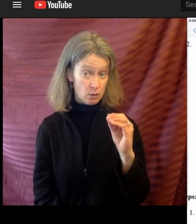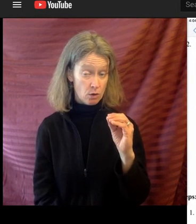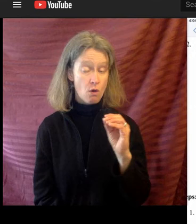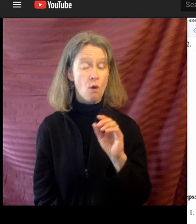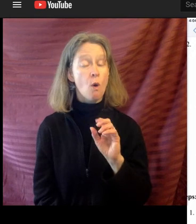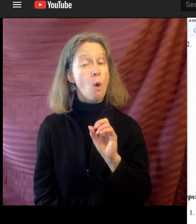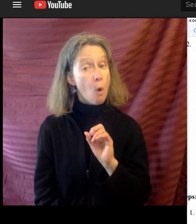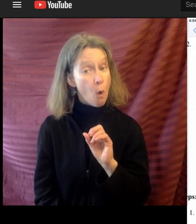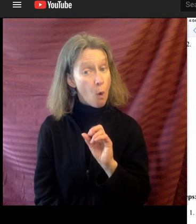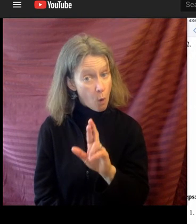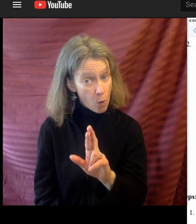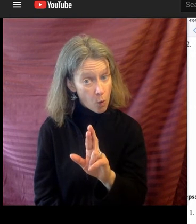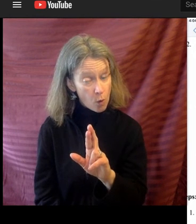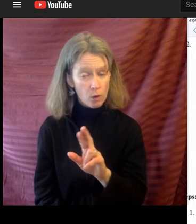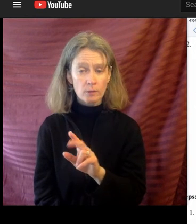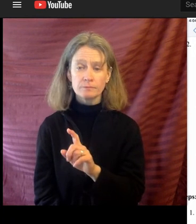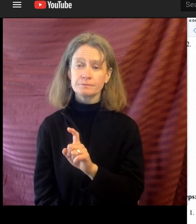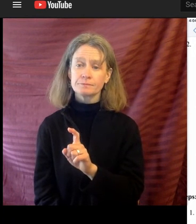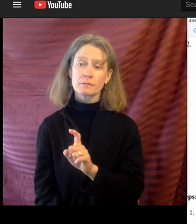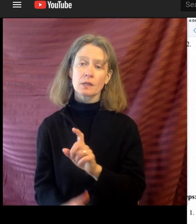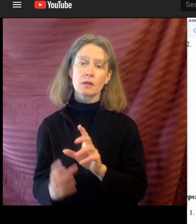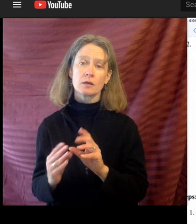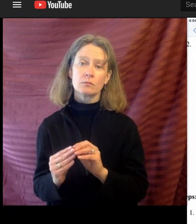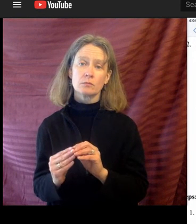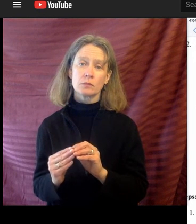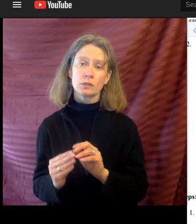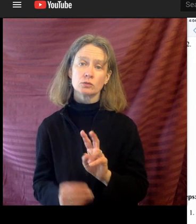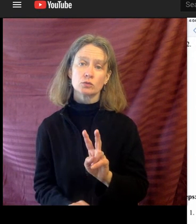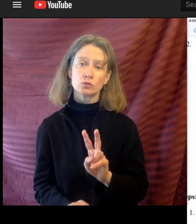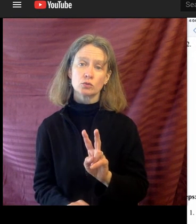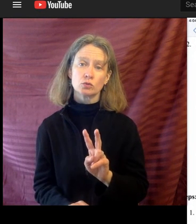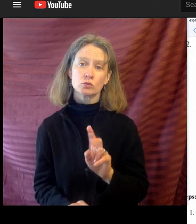or x plus 2 needs to equal 0.